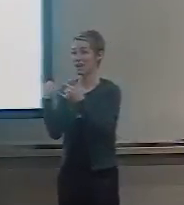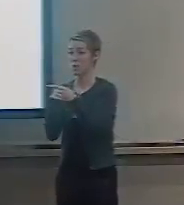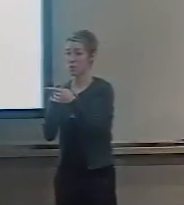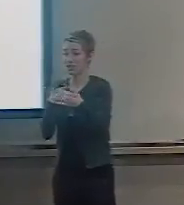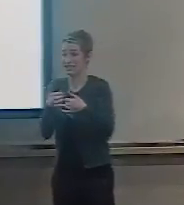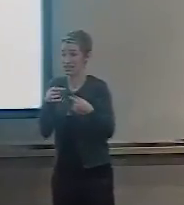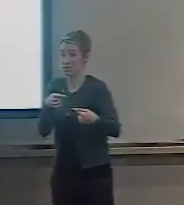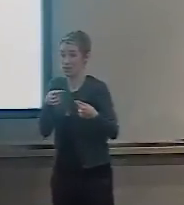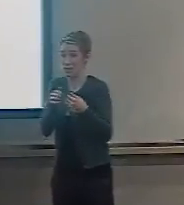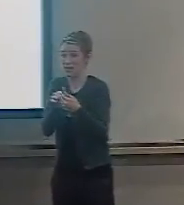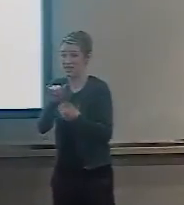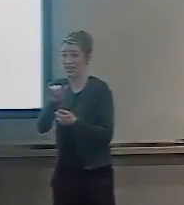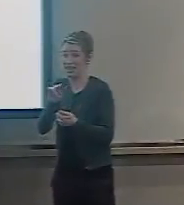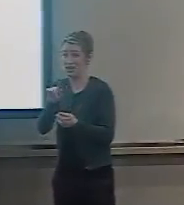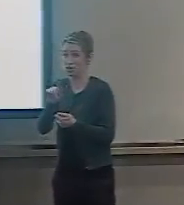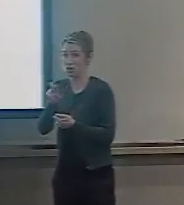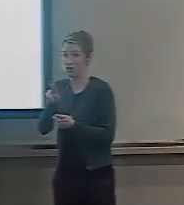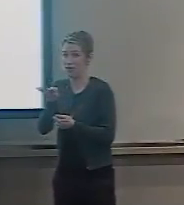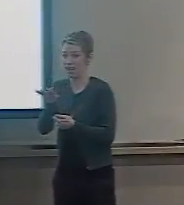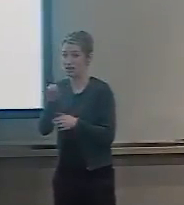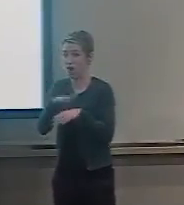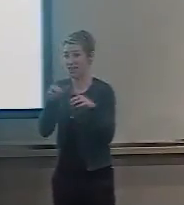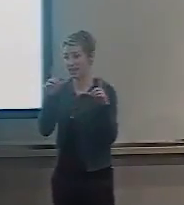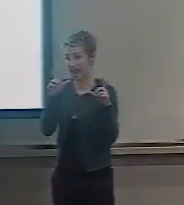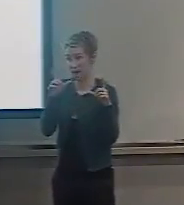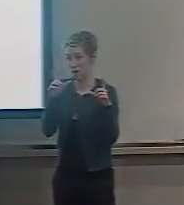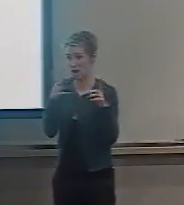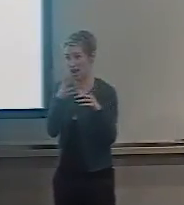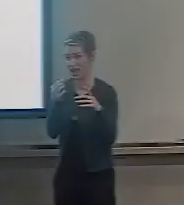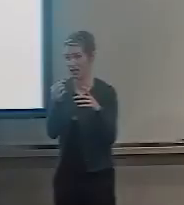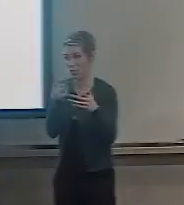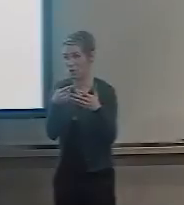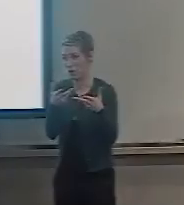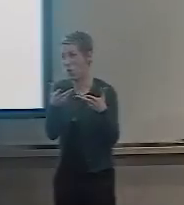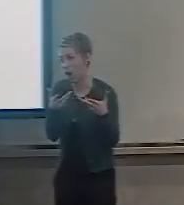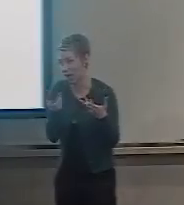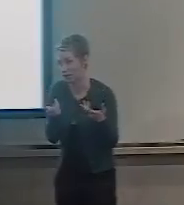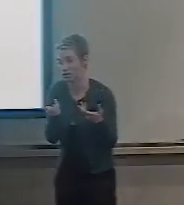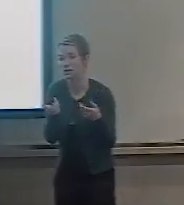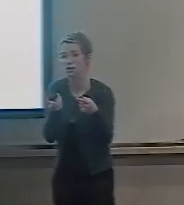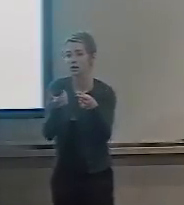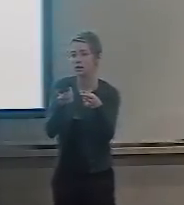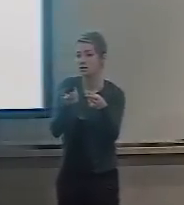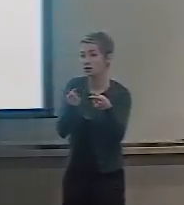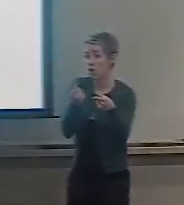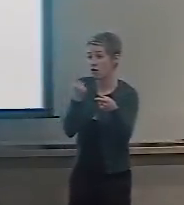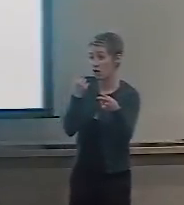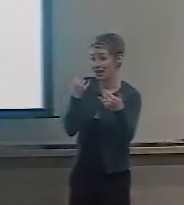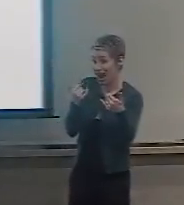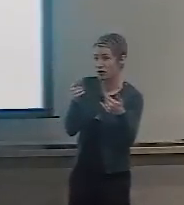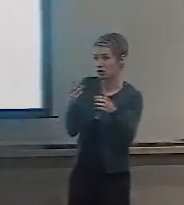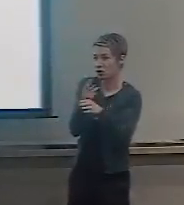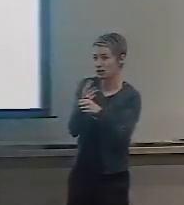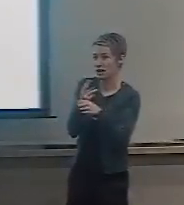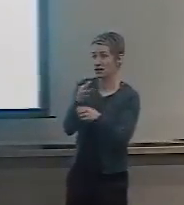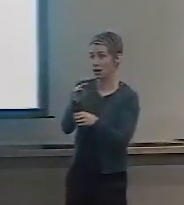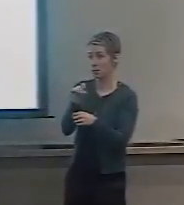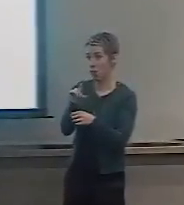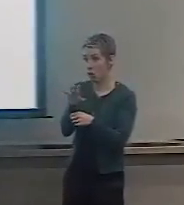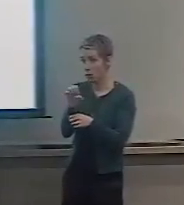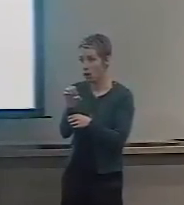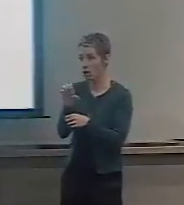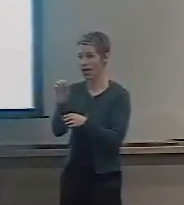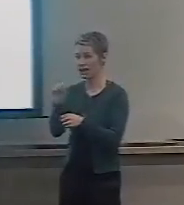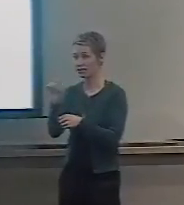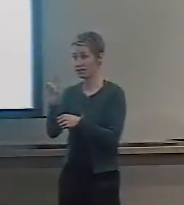still struggling with interfacing to the camera in the way that we want to interface. All right. So, but for now, you're just using the SDK, the mobile SDK in